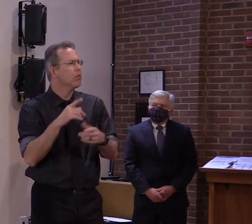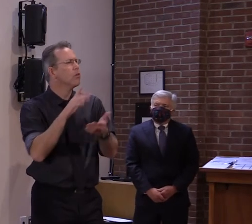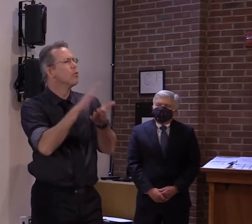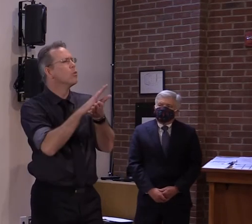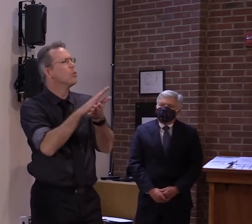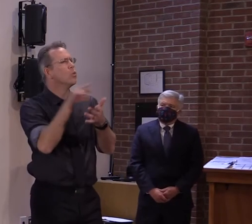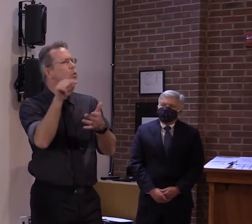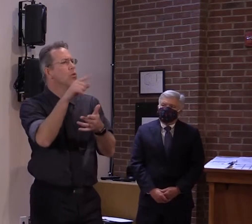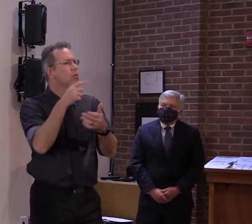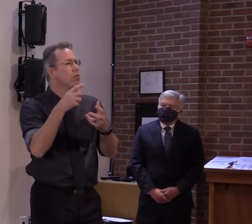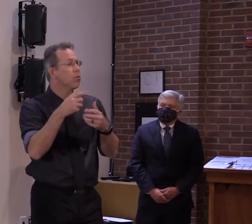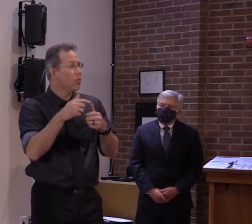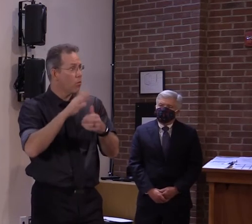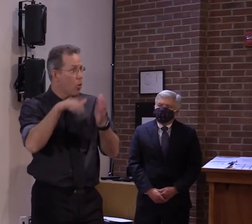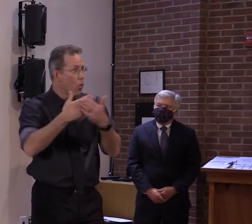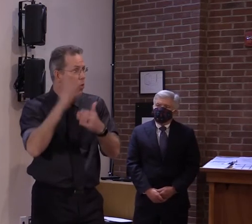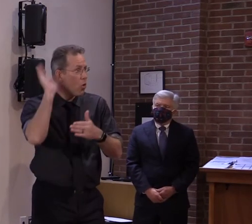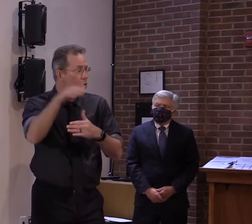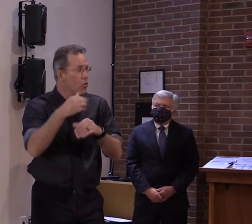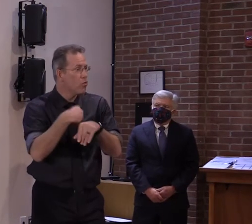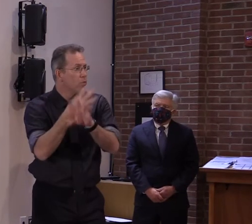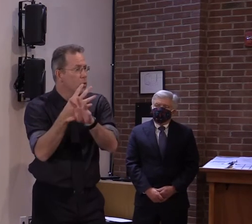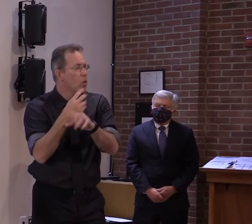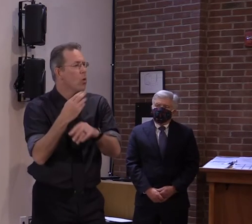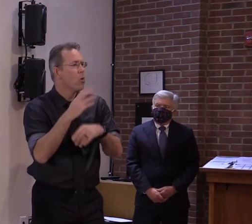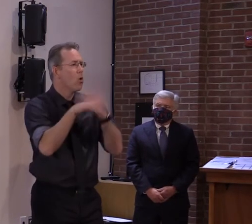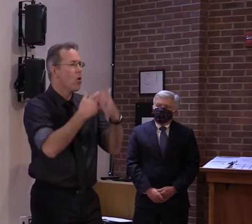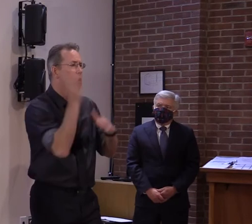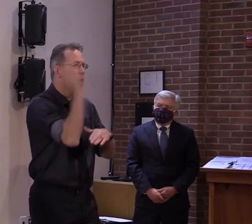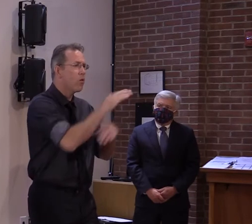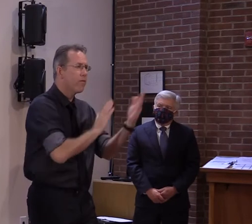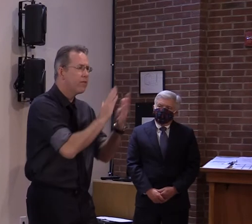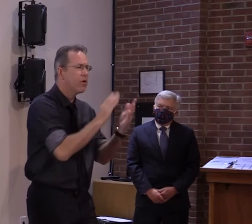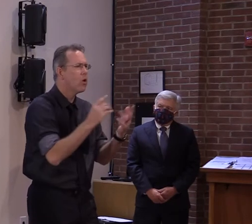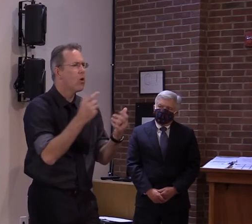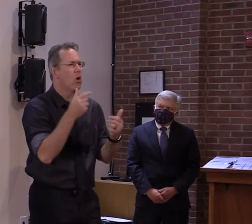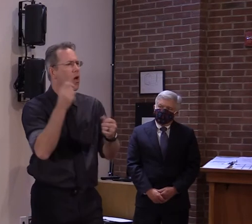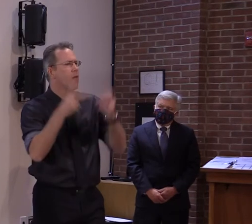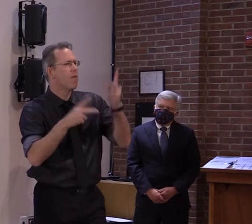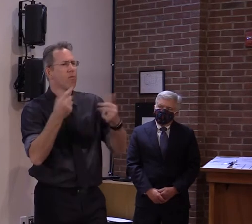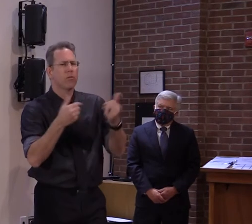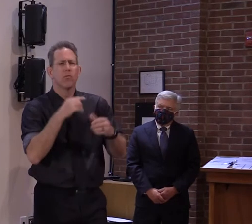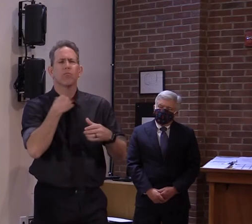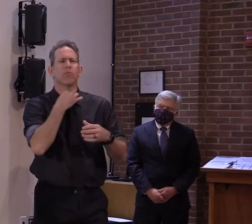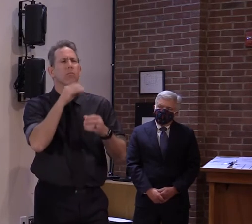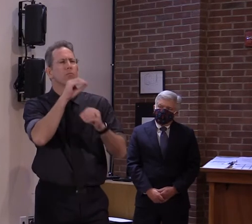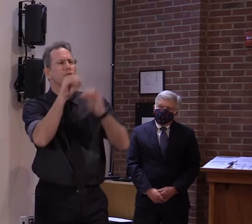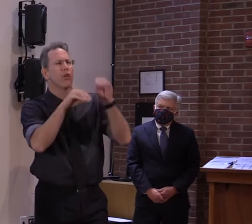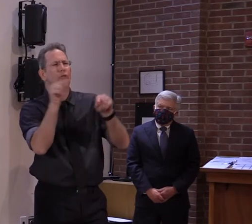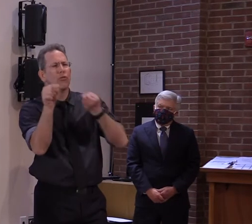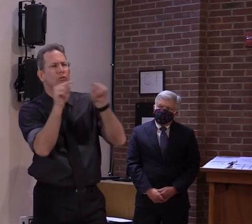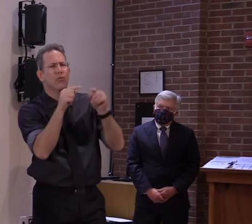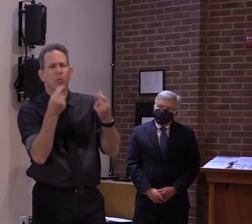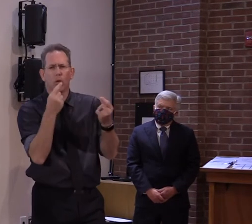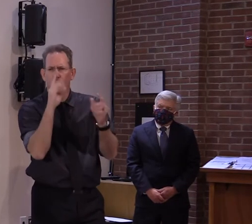As of now? Yeah, I don't know as of now, but the data I was sort of generally reviewing earlier,